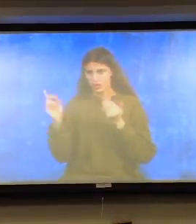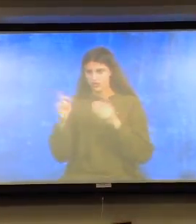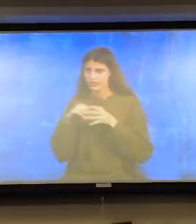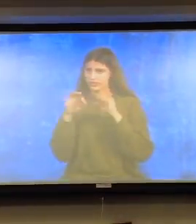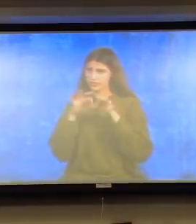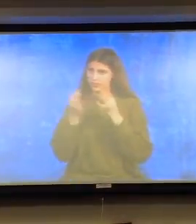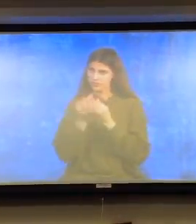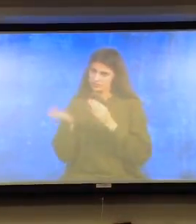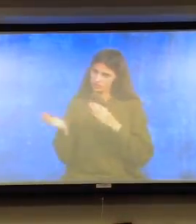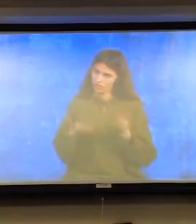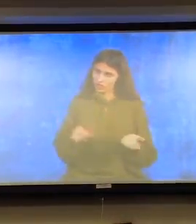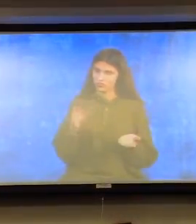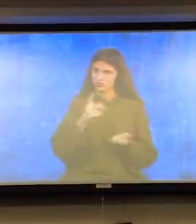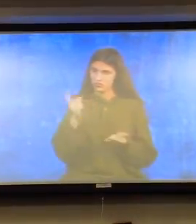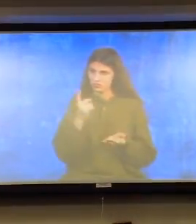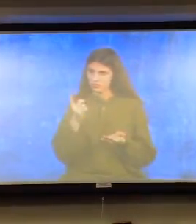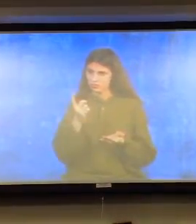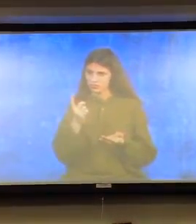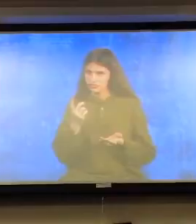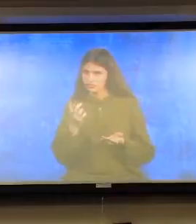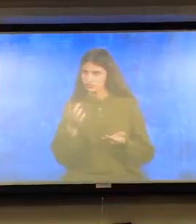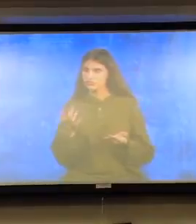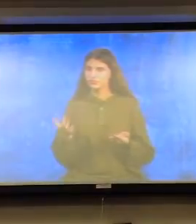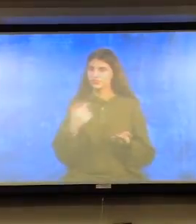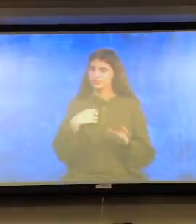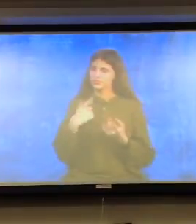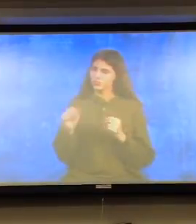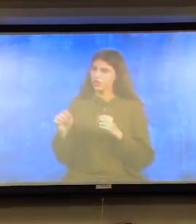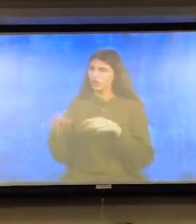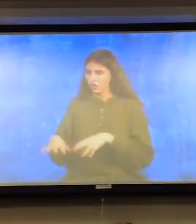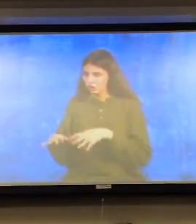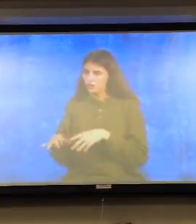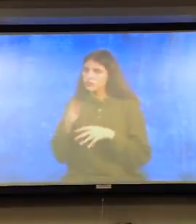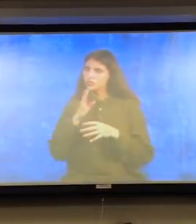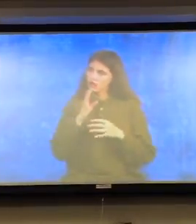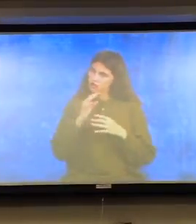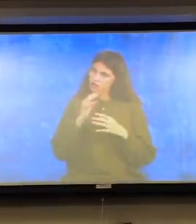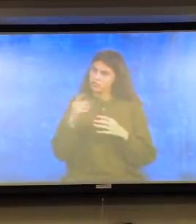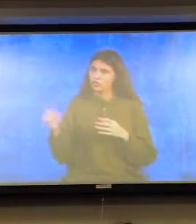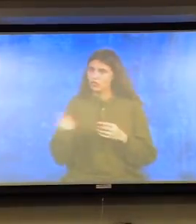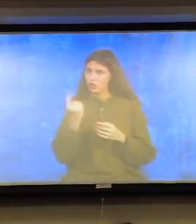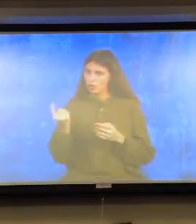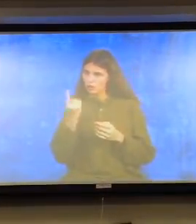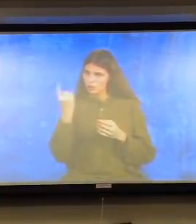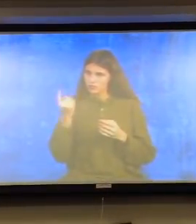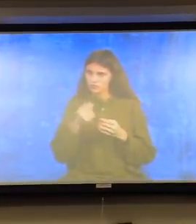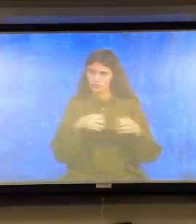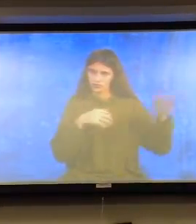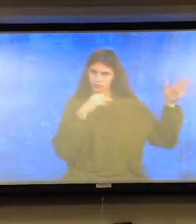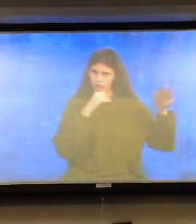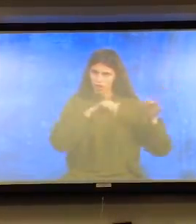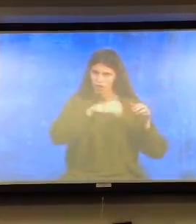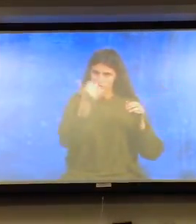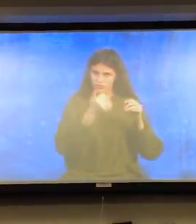If they're depressed, if someone's family member has passed away, I'll try to calm them down and talk to them alone or in